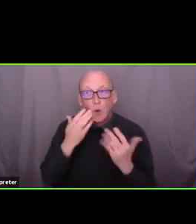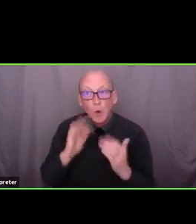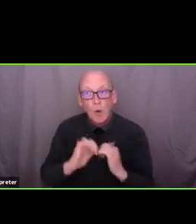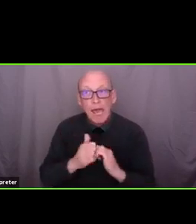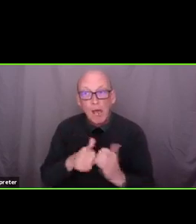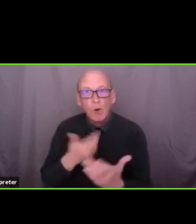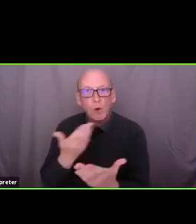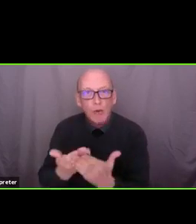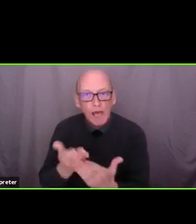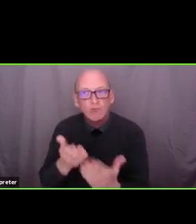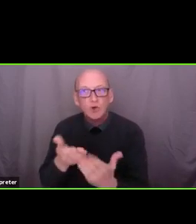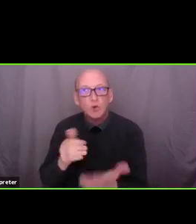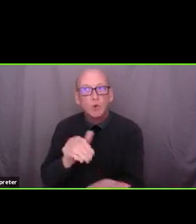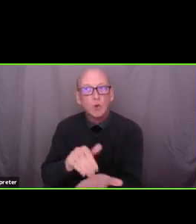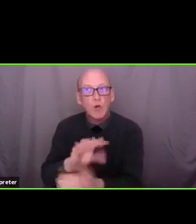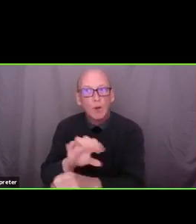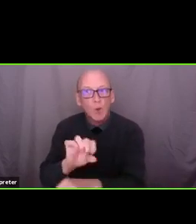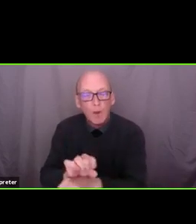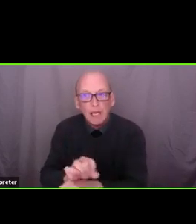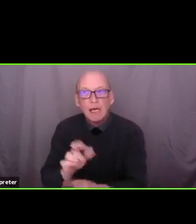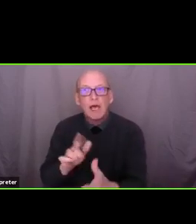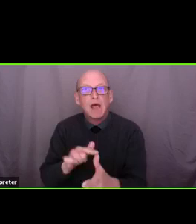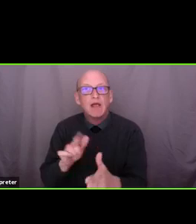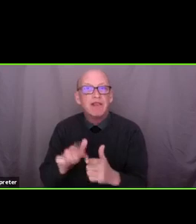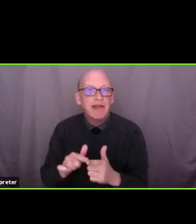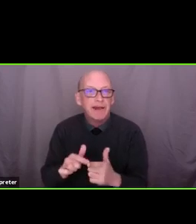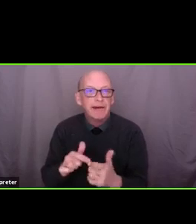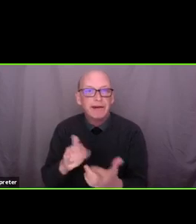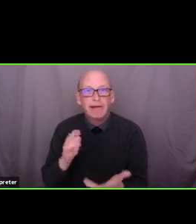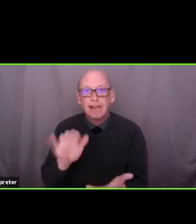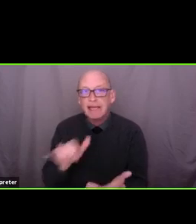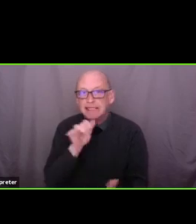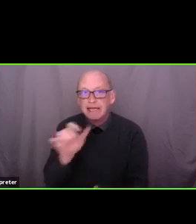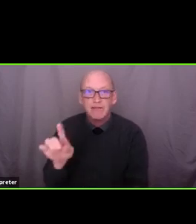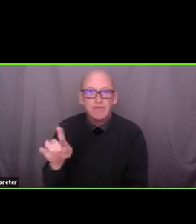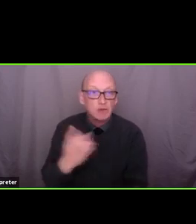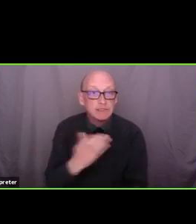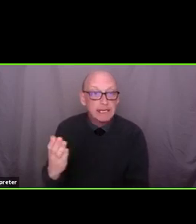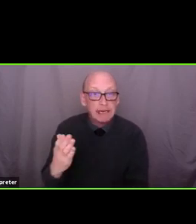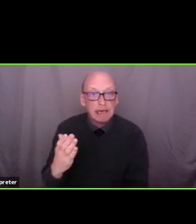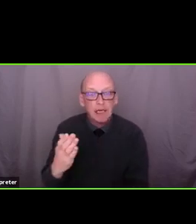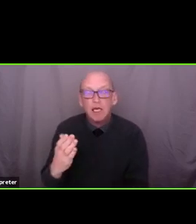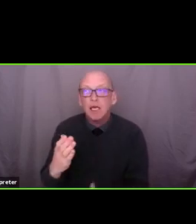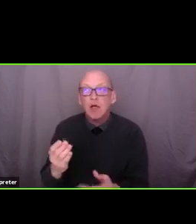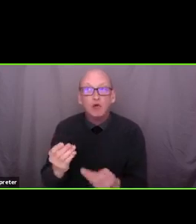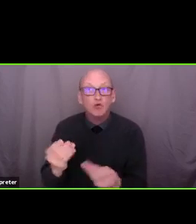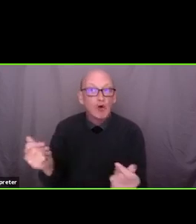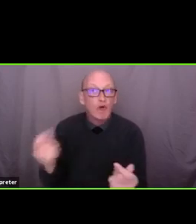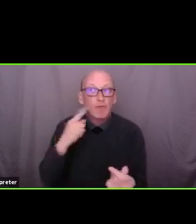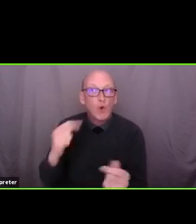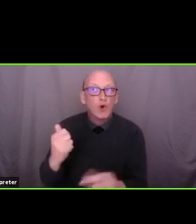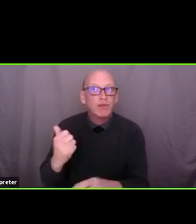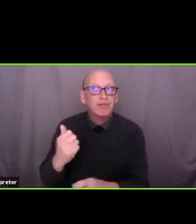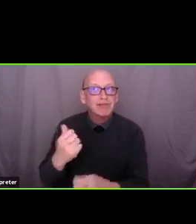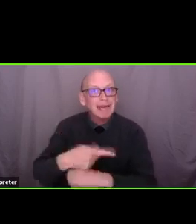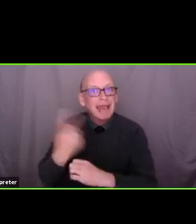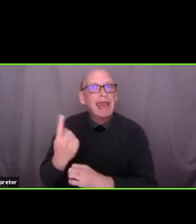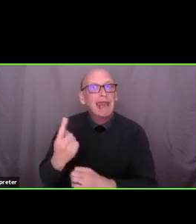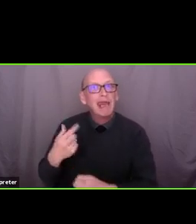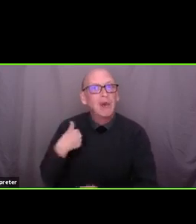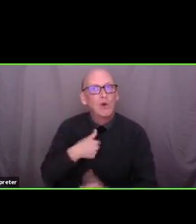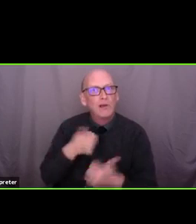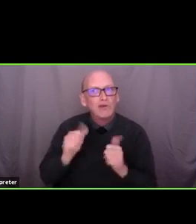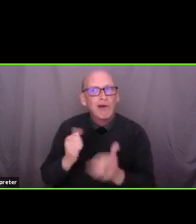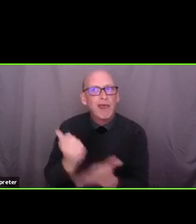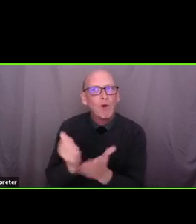to their medical appointment, then it's probably, not the first thing on their mind to solve for the day. So we try to remove some of those barriers and make it a little